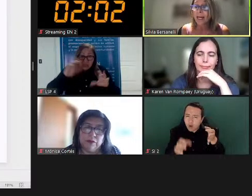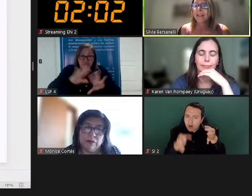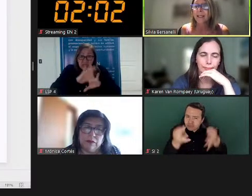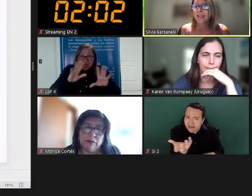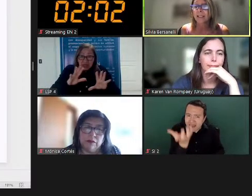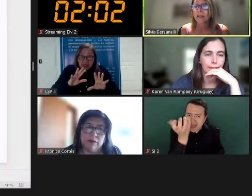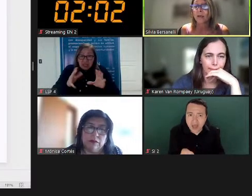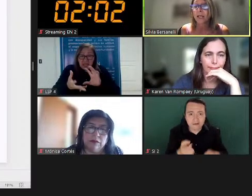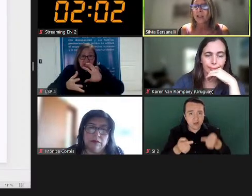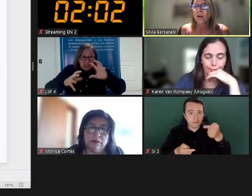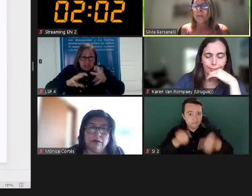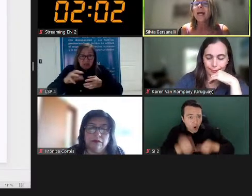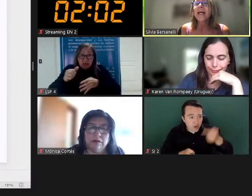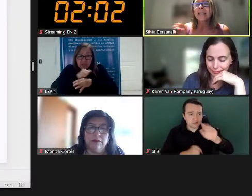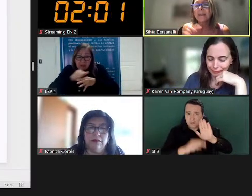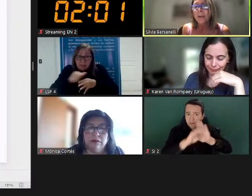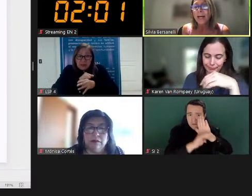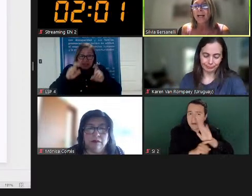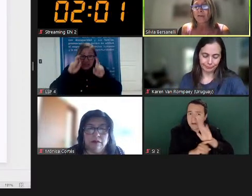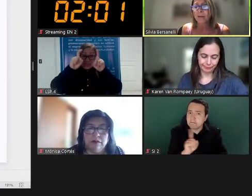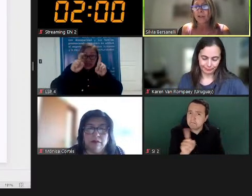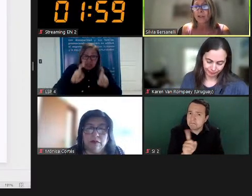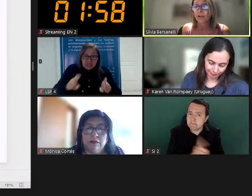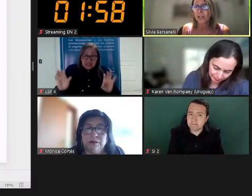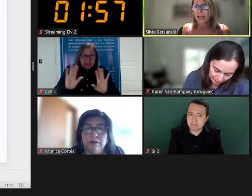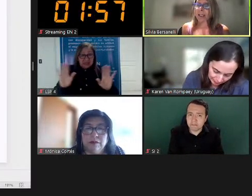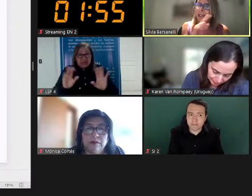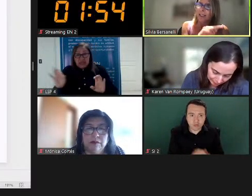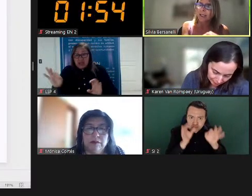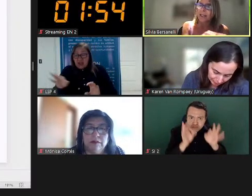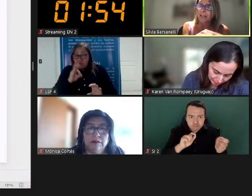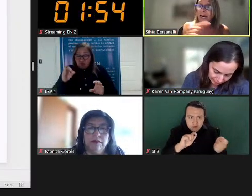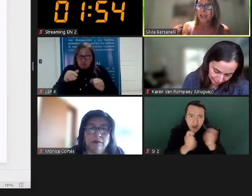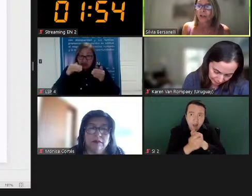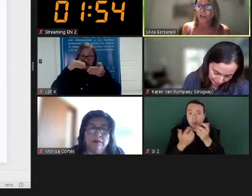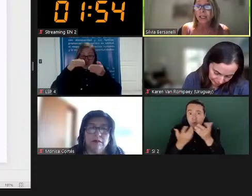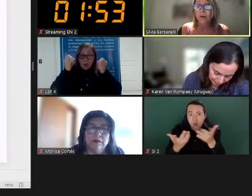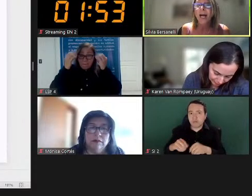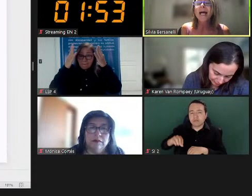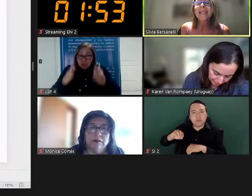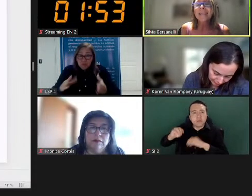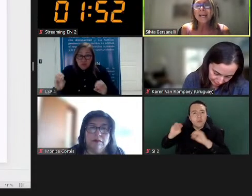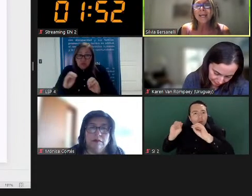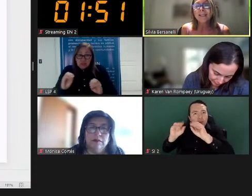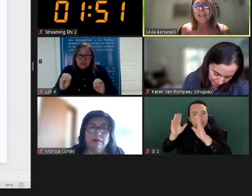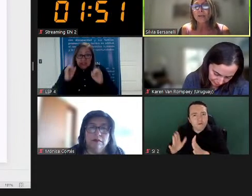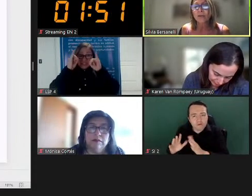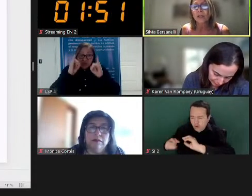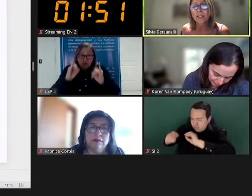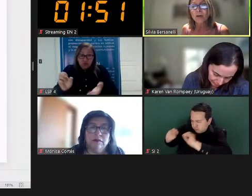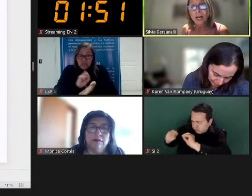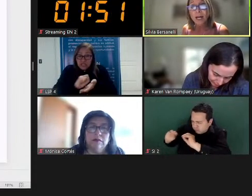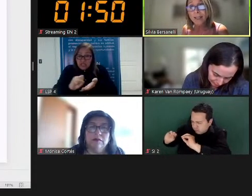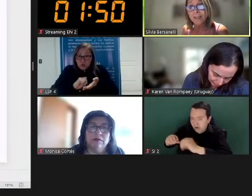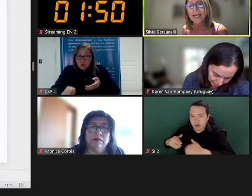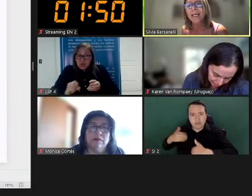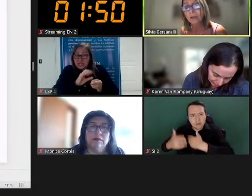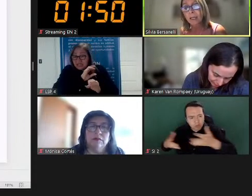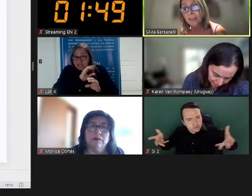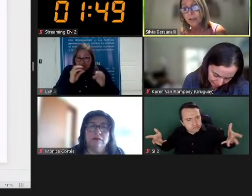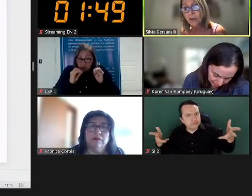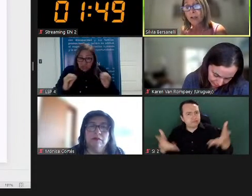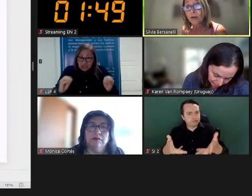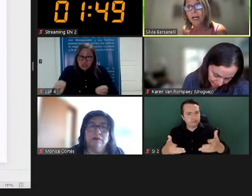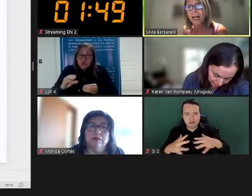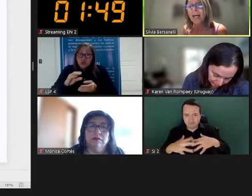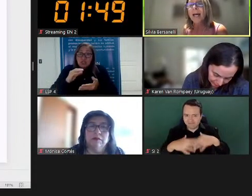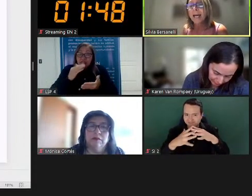policies for these practices in education not for treachery training initial or continuous in